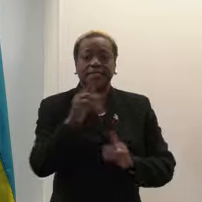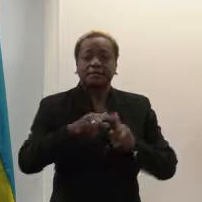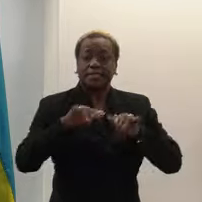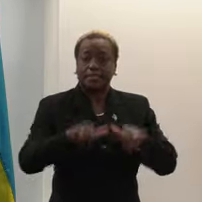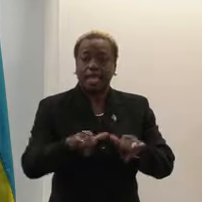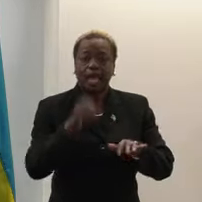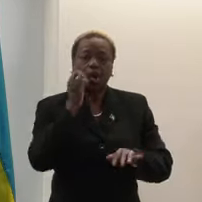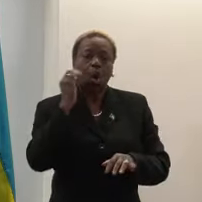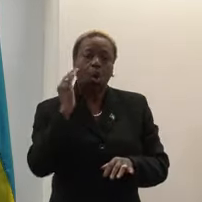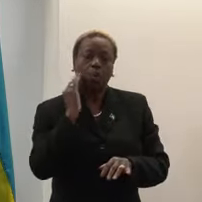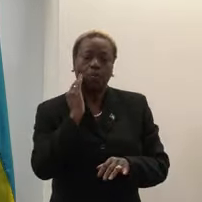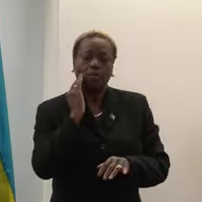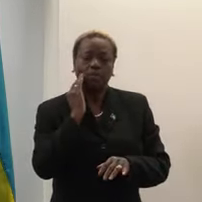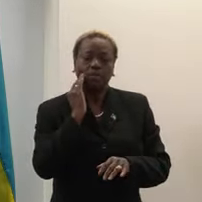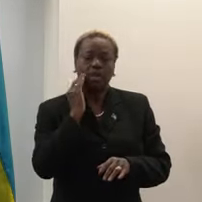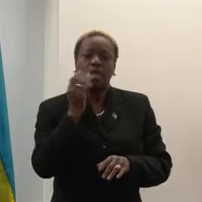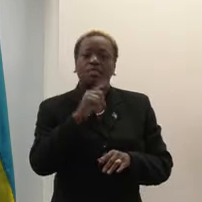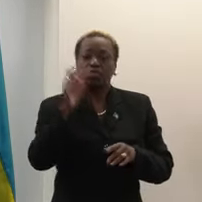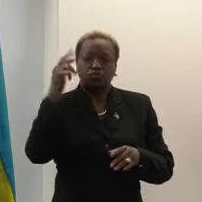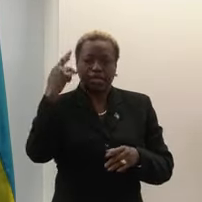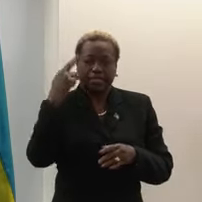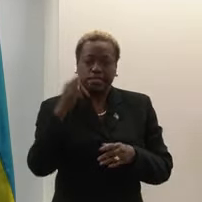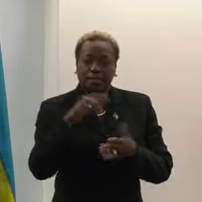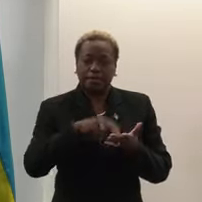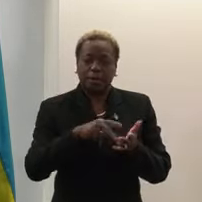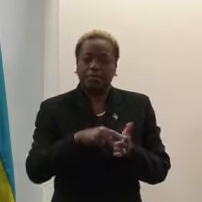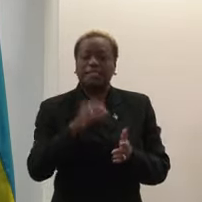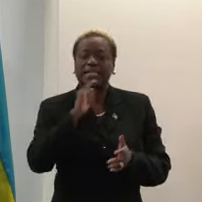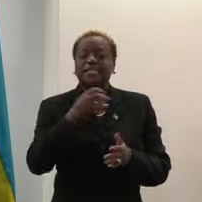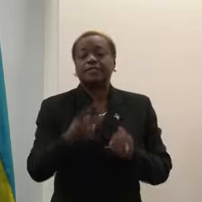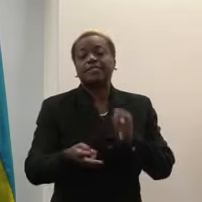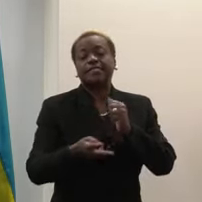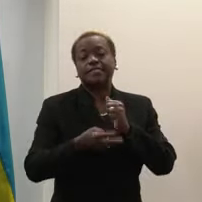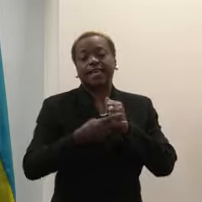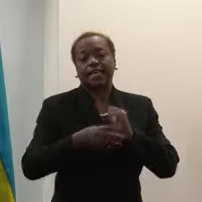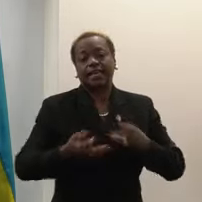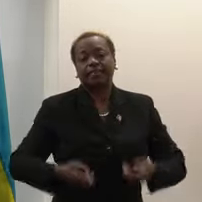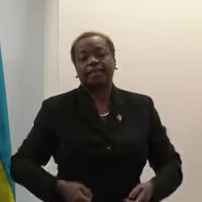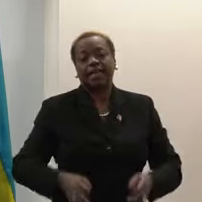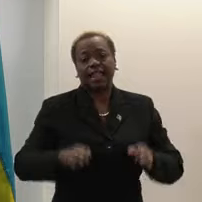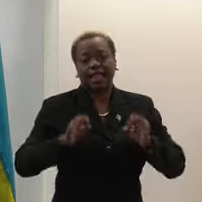home. The purpose is to save lives.